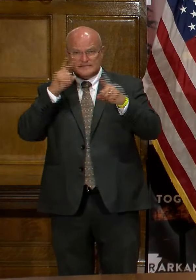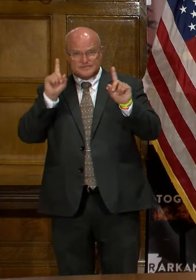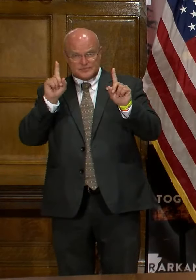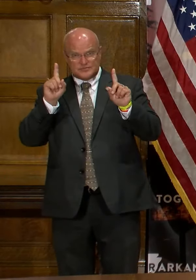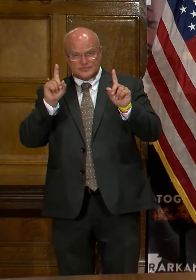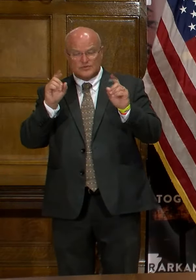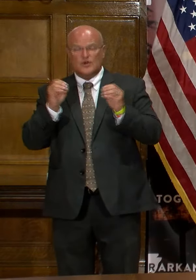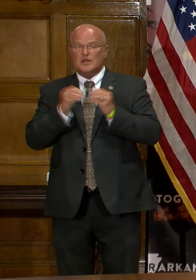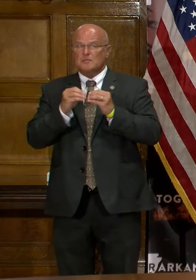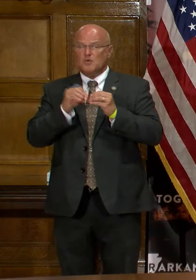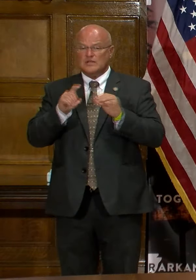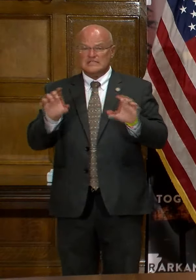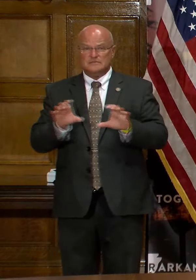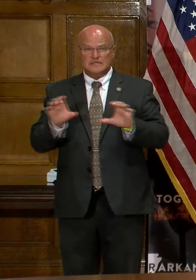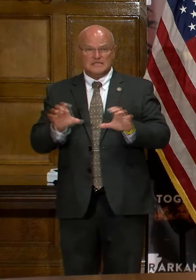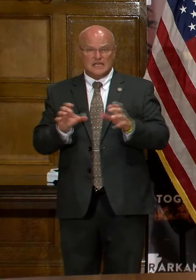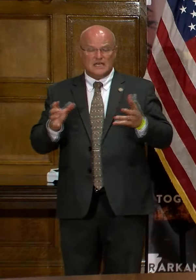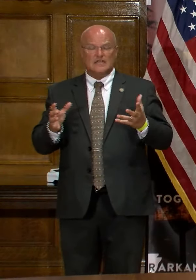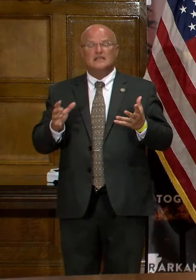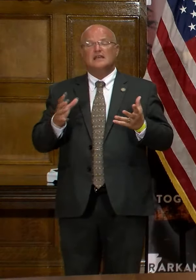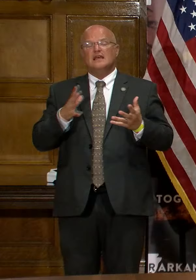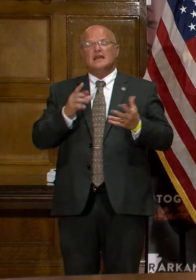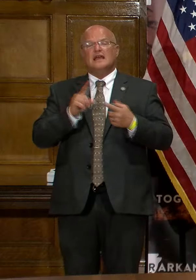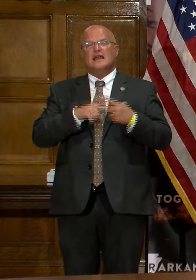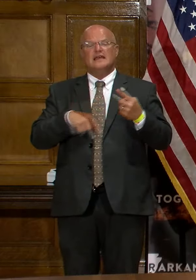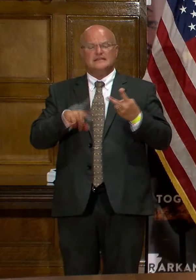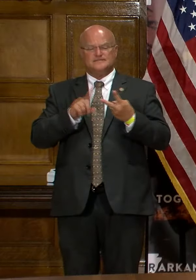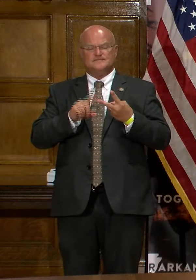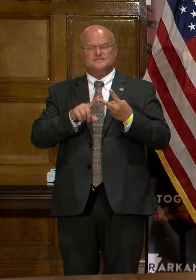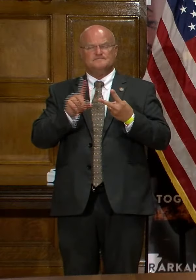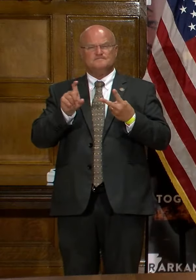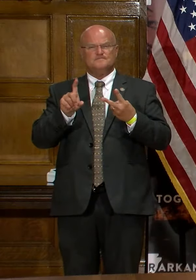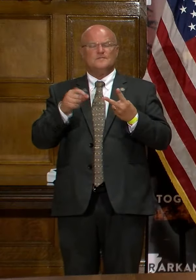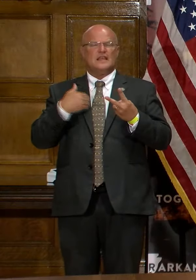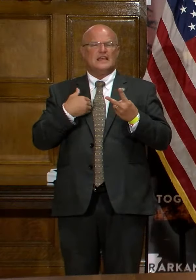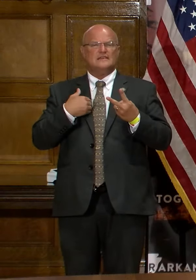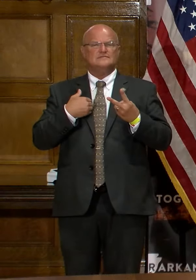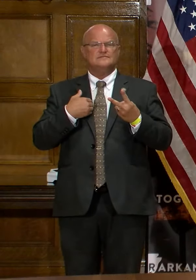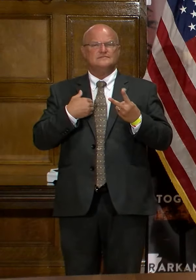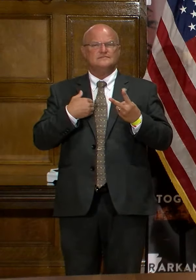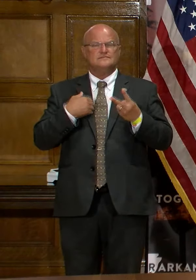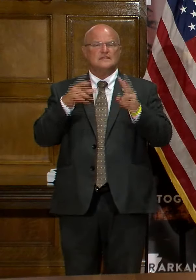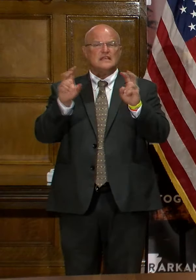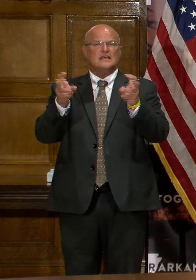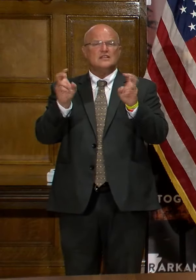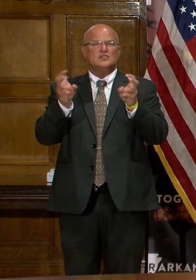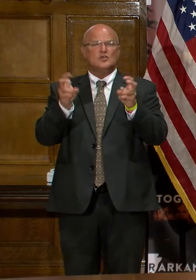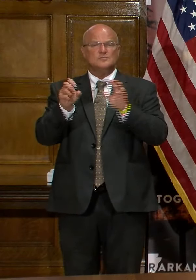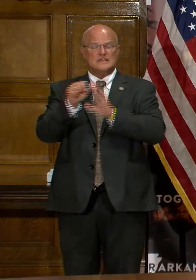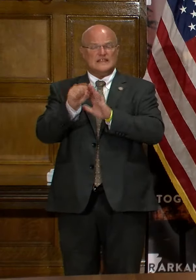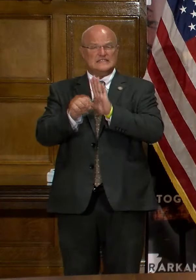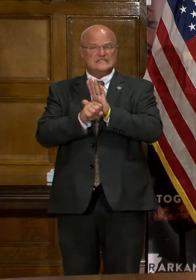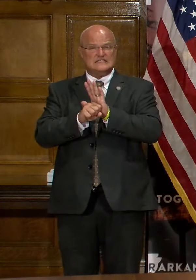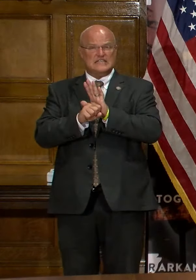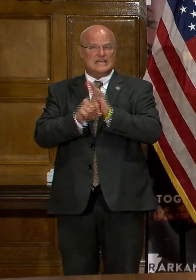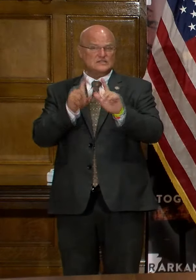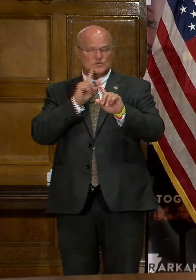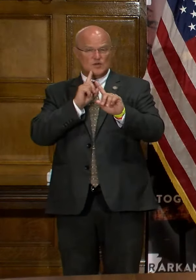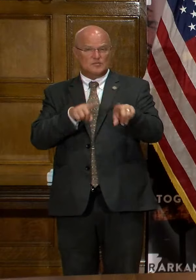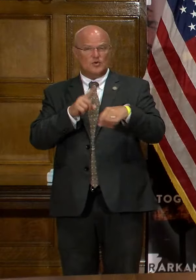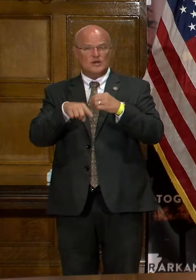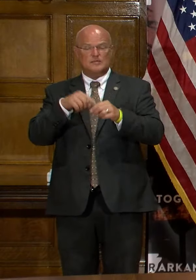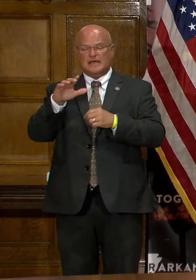anything else that needs to be done? And a second question I had was, in terms of the state's report